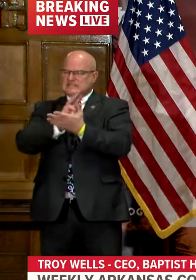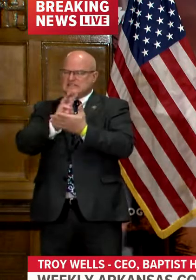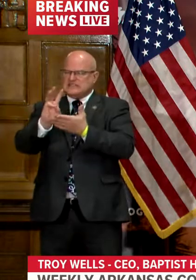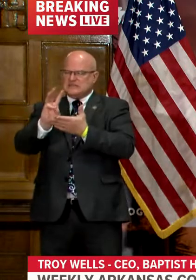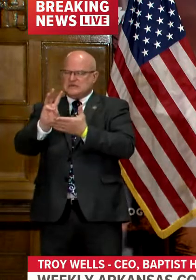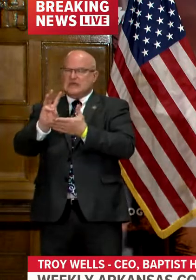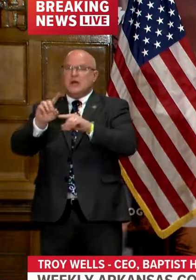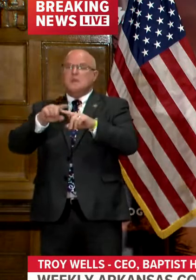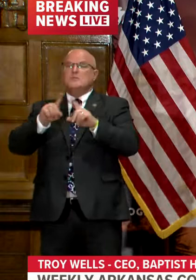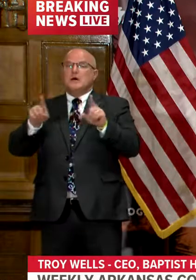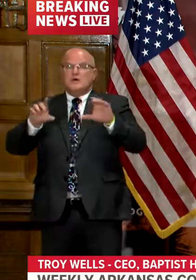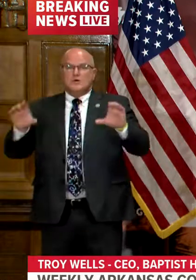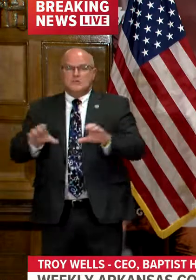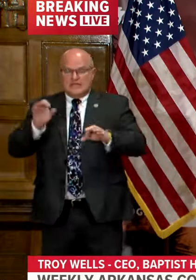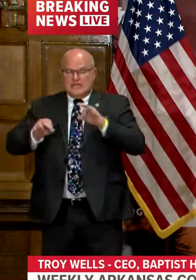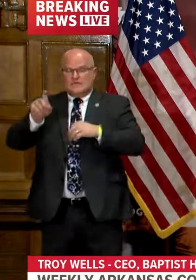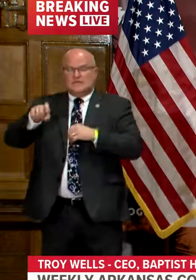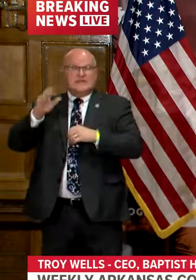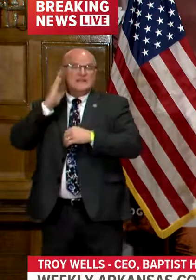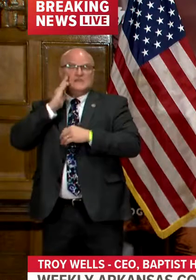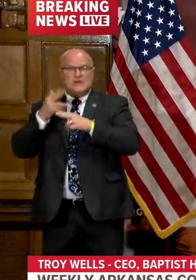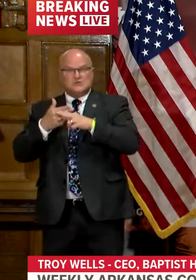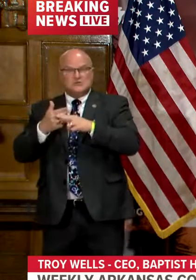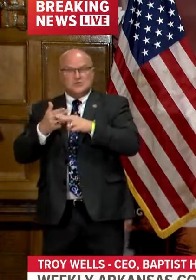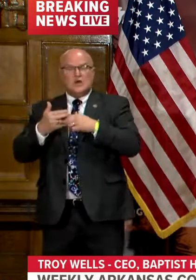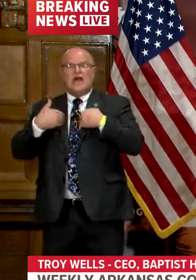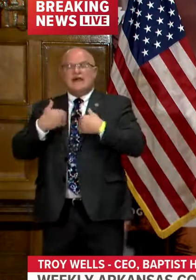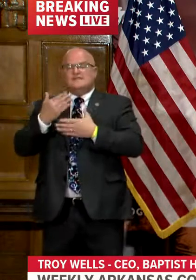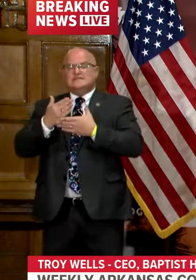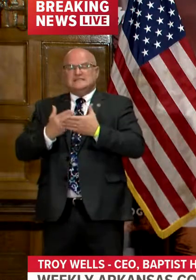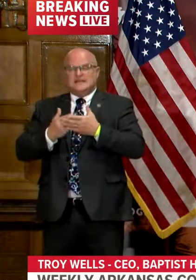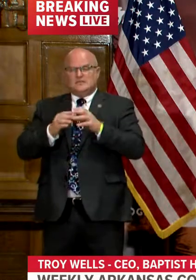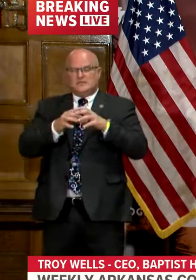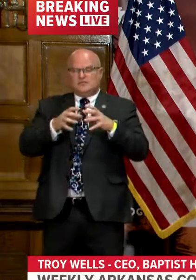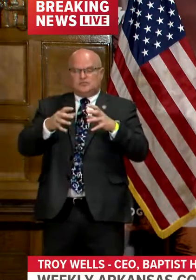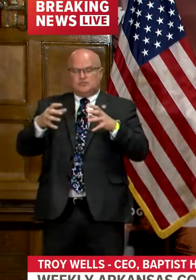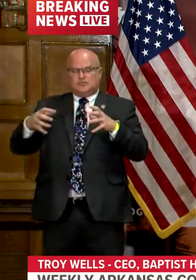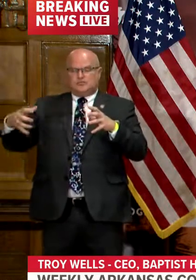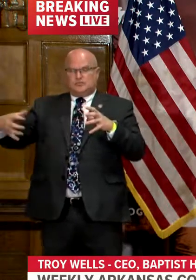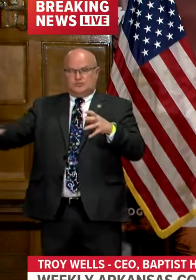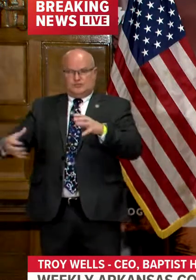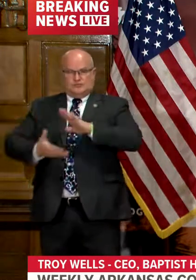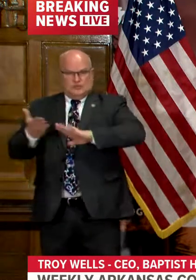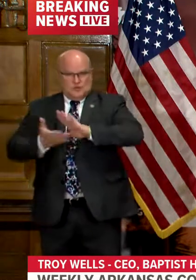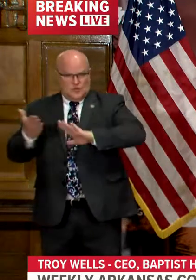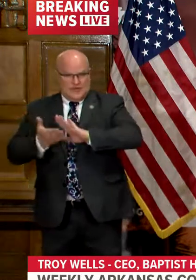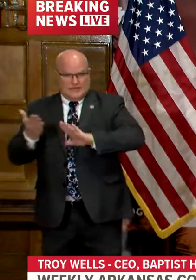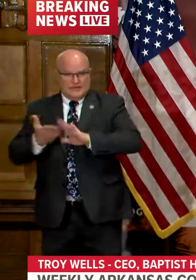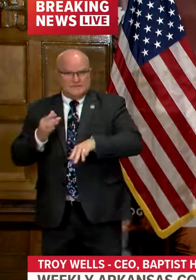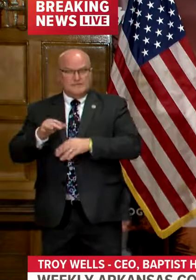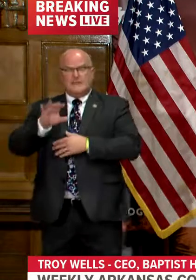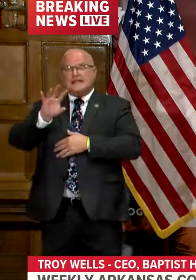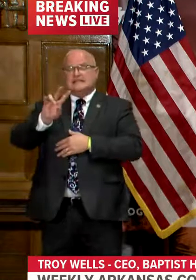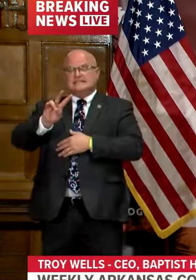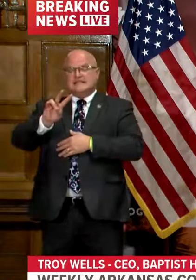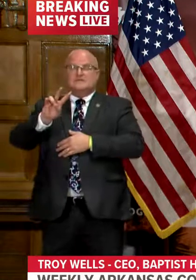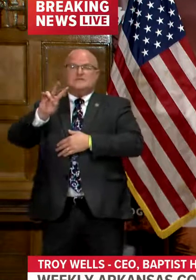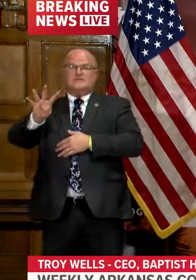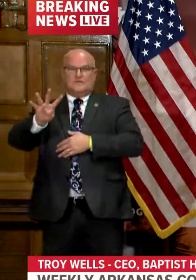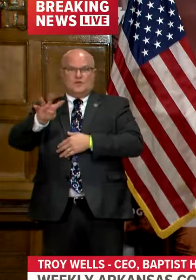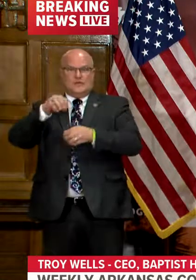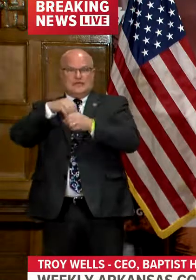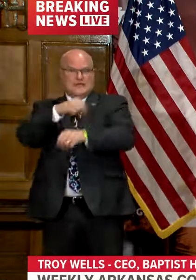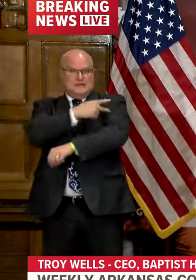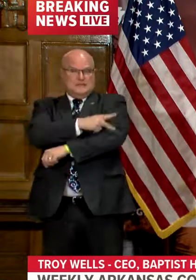be phased in such a way that if we need the beds sooner, we'll have some of those units up and running. And that expansion of 74 inpatient